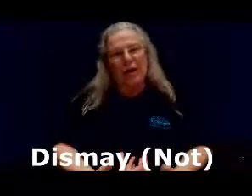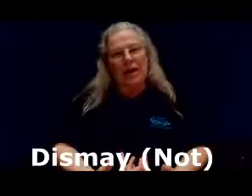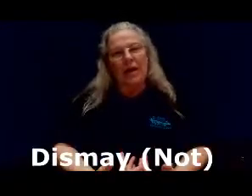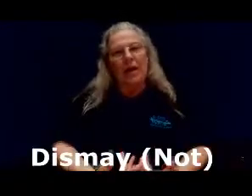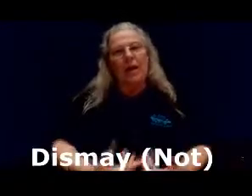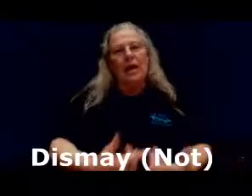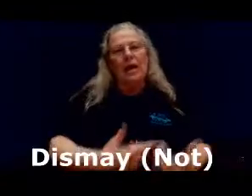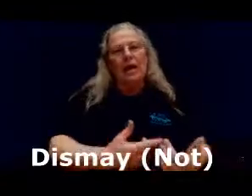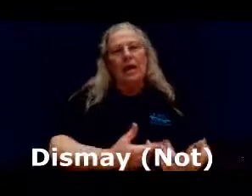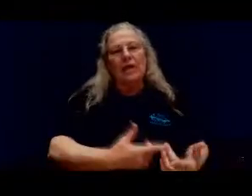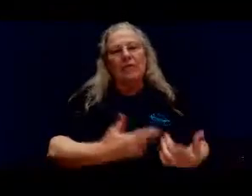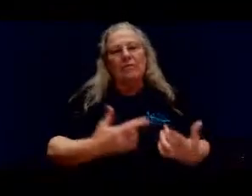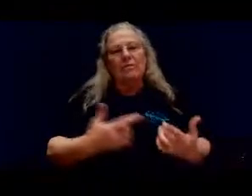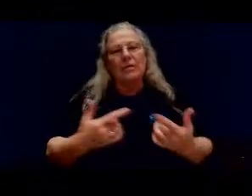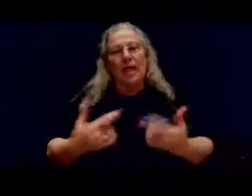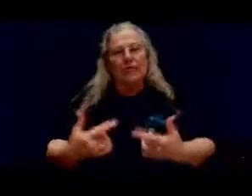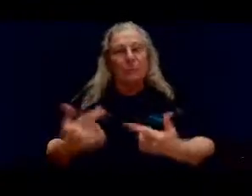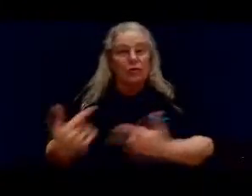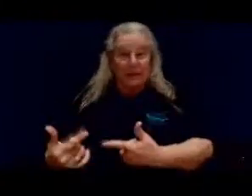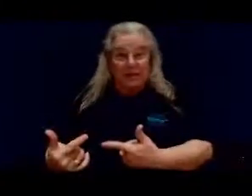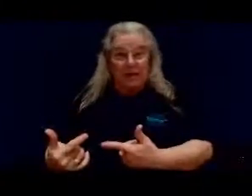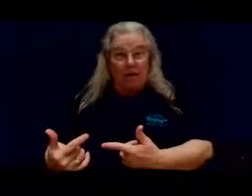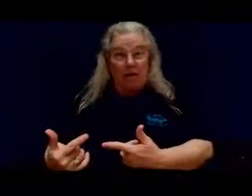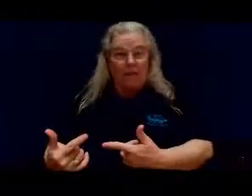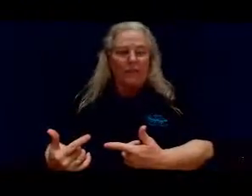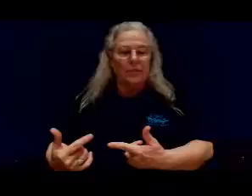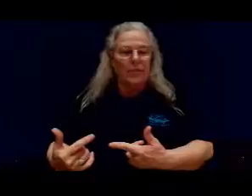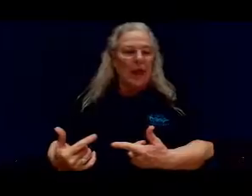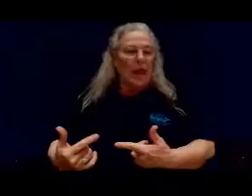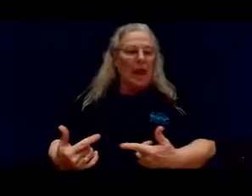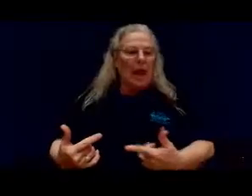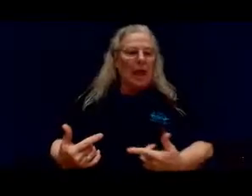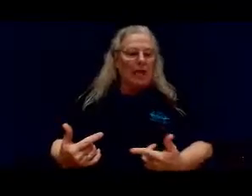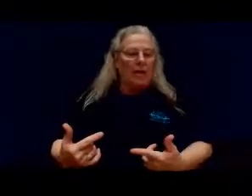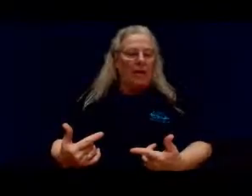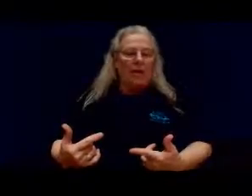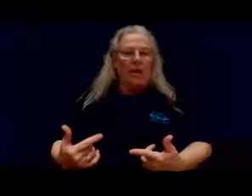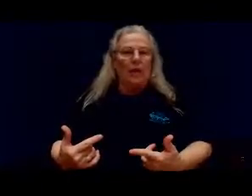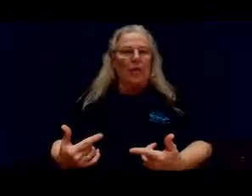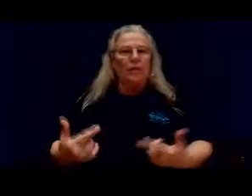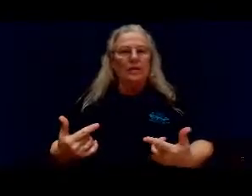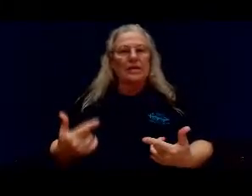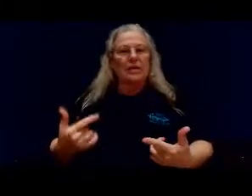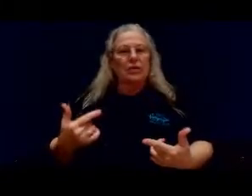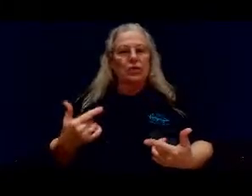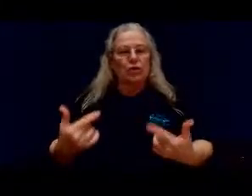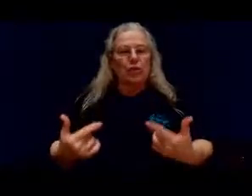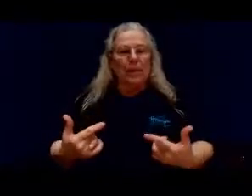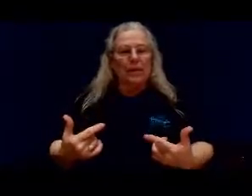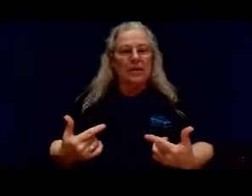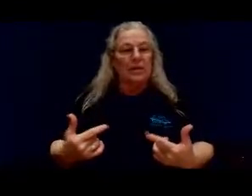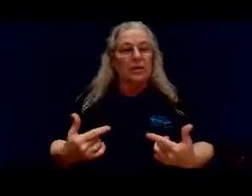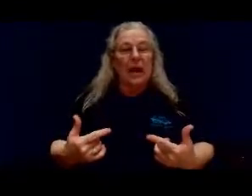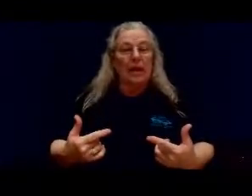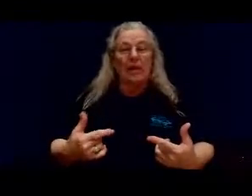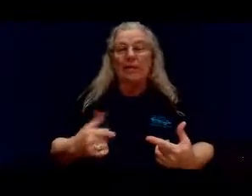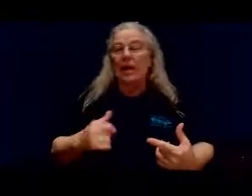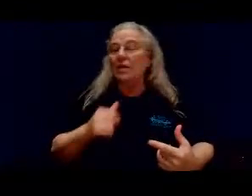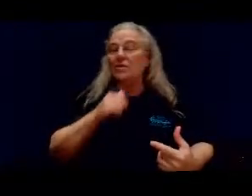meaning it answers itself. And when it says, should I be dismayed? The answer